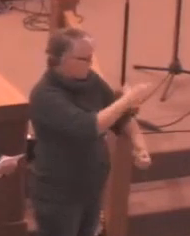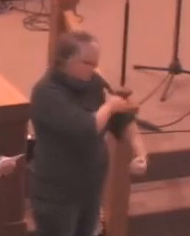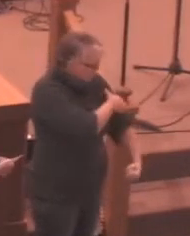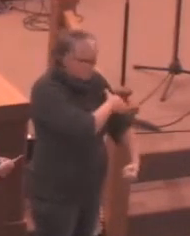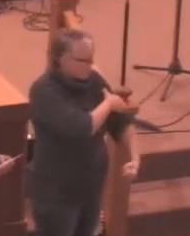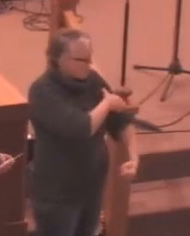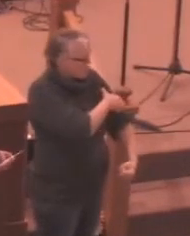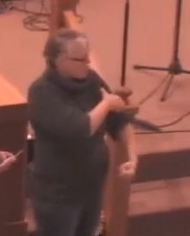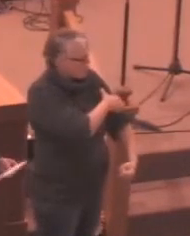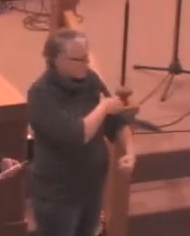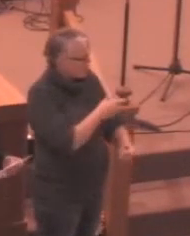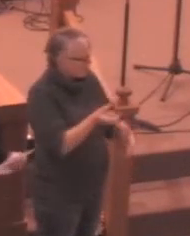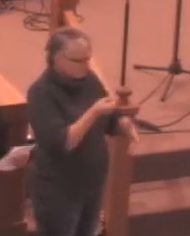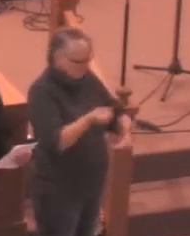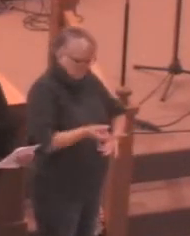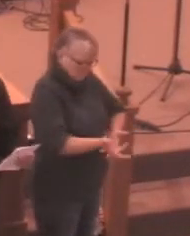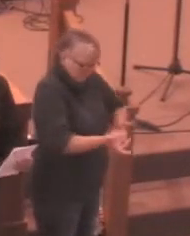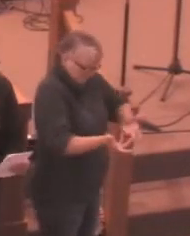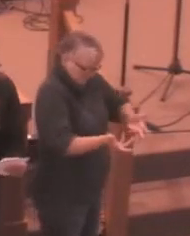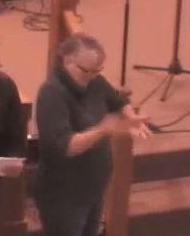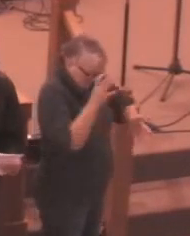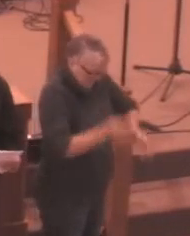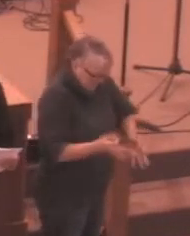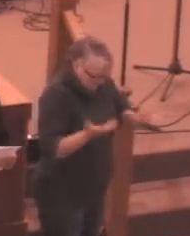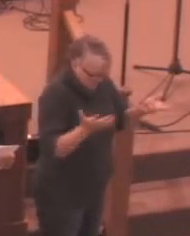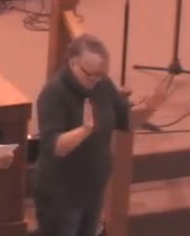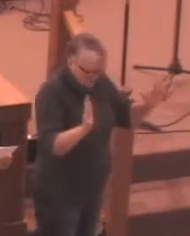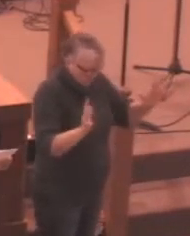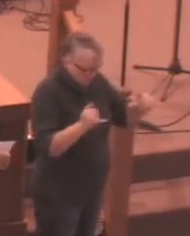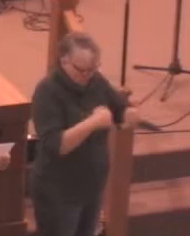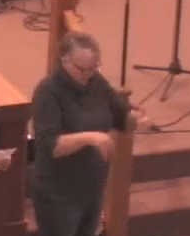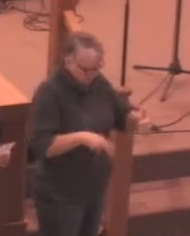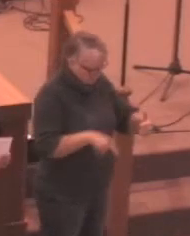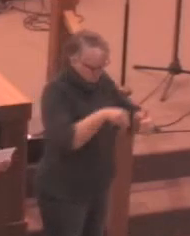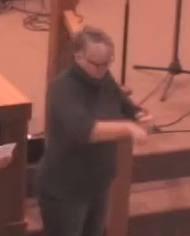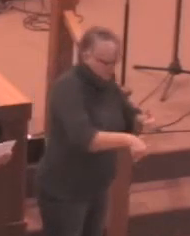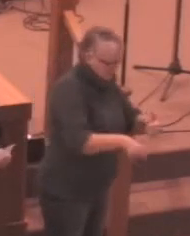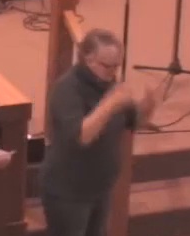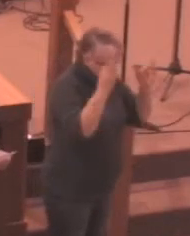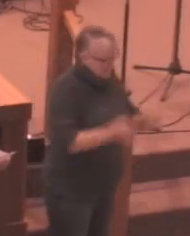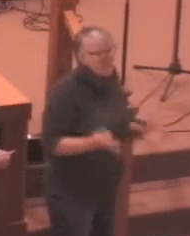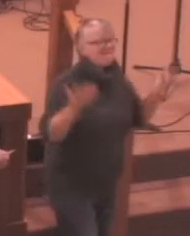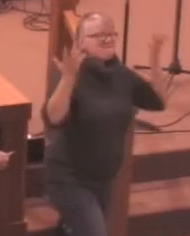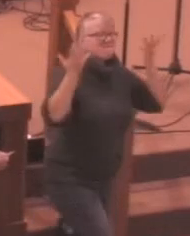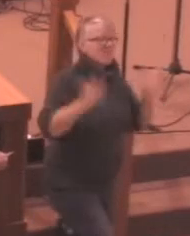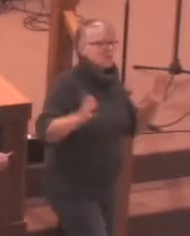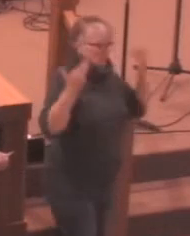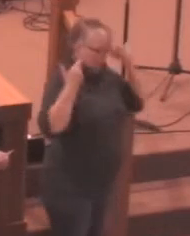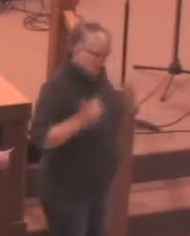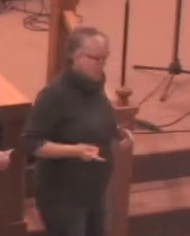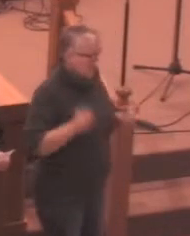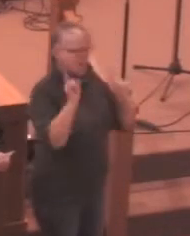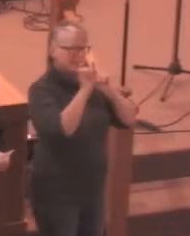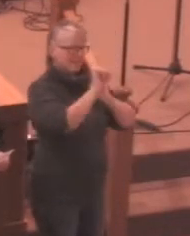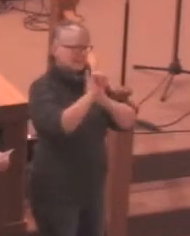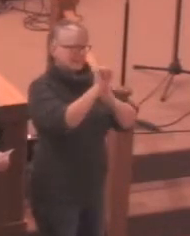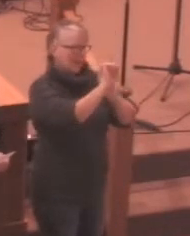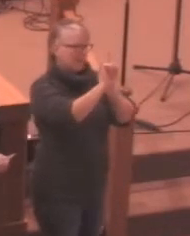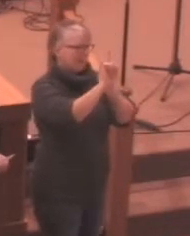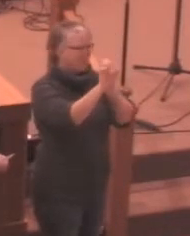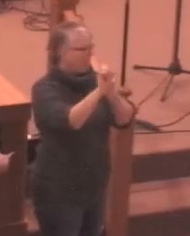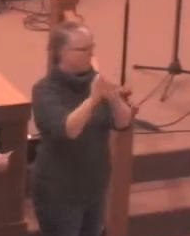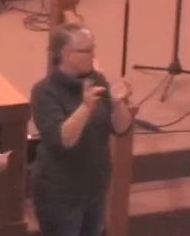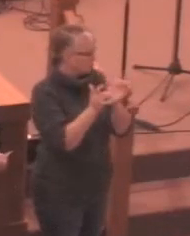power. The die has been cast. I've stepped over the line. The decision has been made. I'm a disciple of